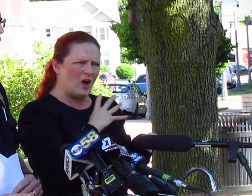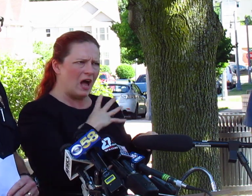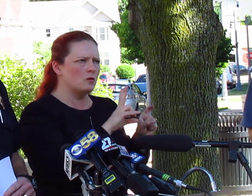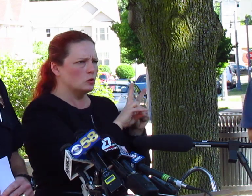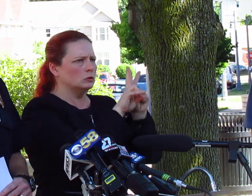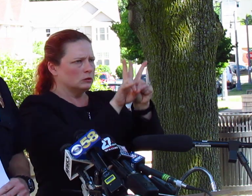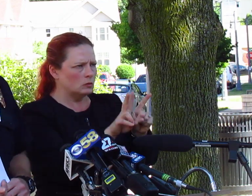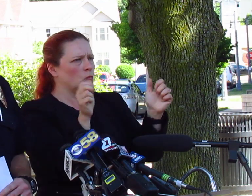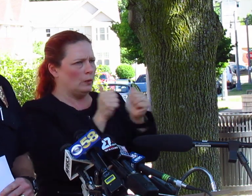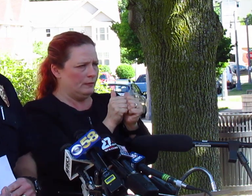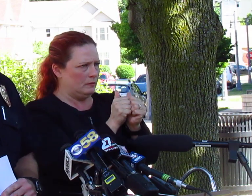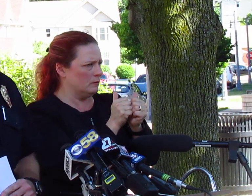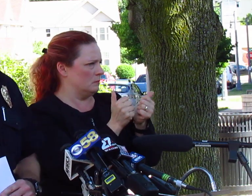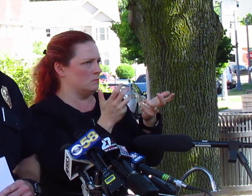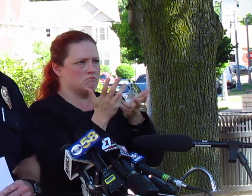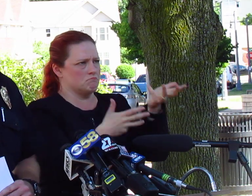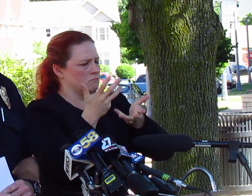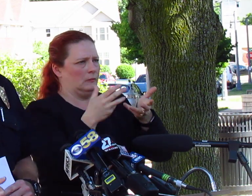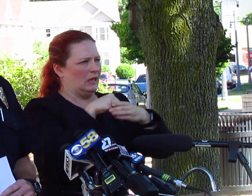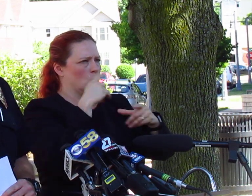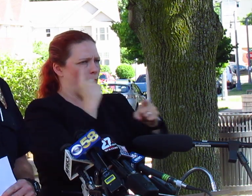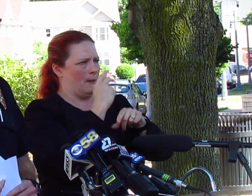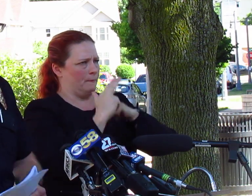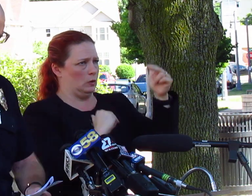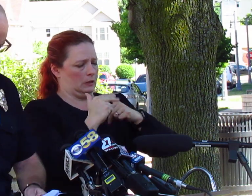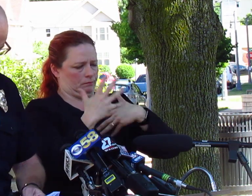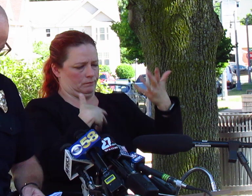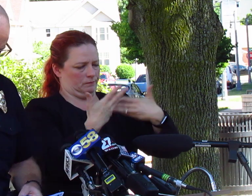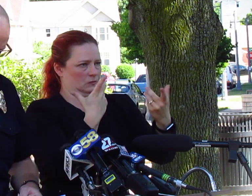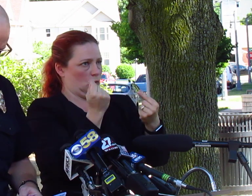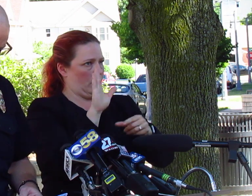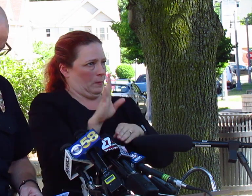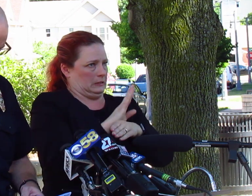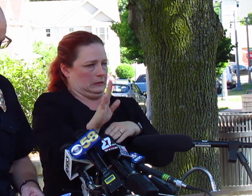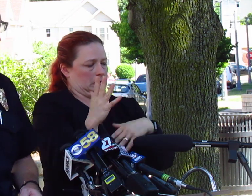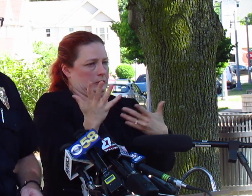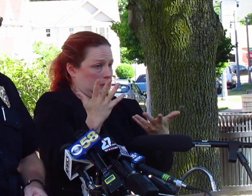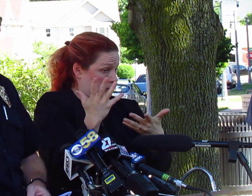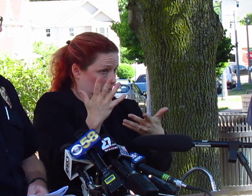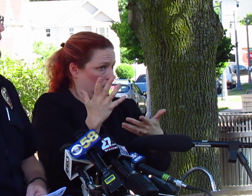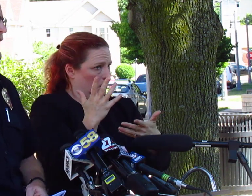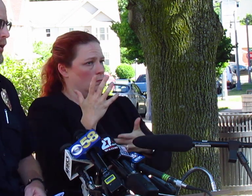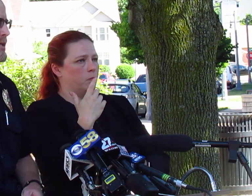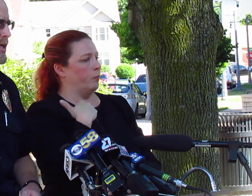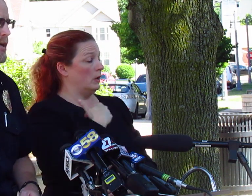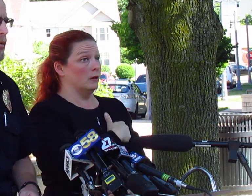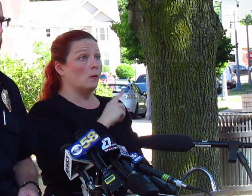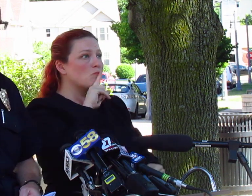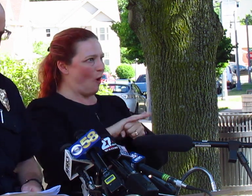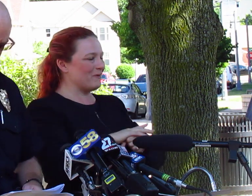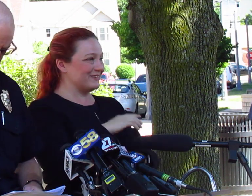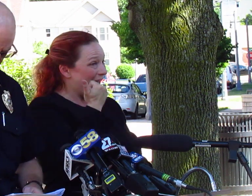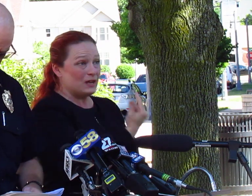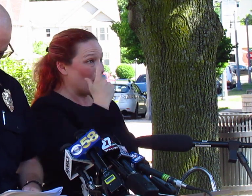them in and get them into their appropriate building to deal with any needs that they have. But we will be assessing that. We're not guaranteeing it, but